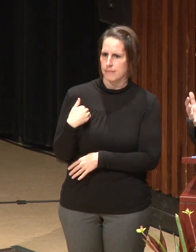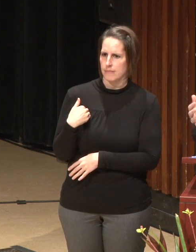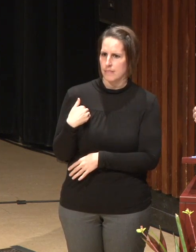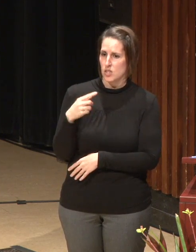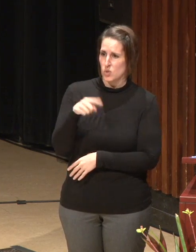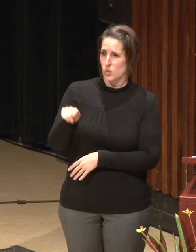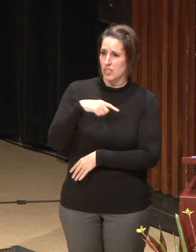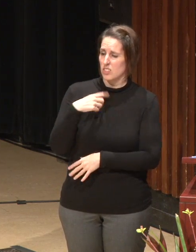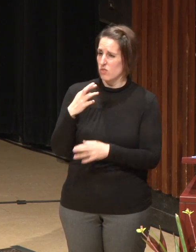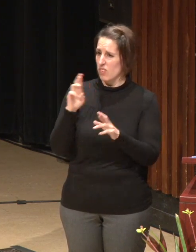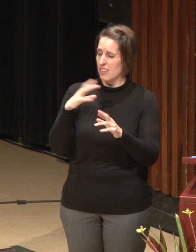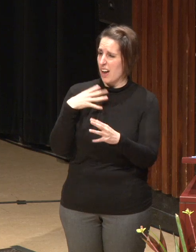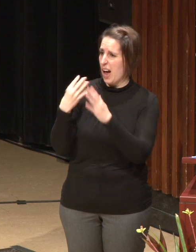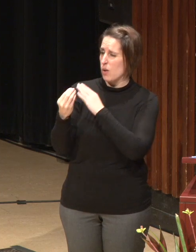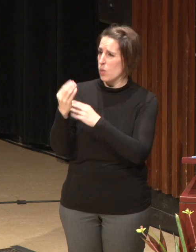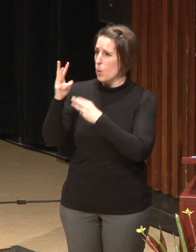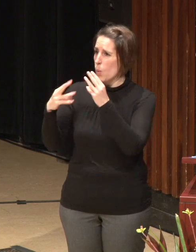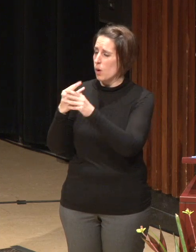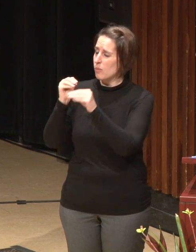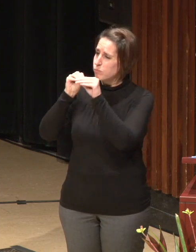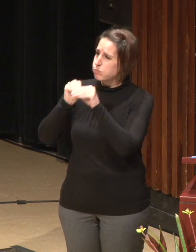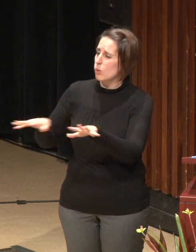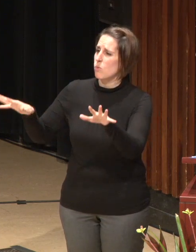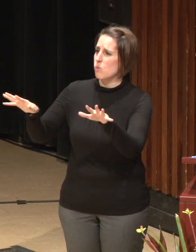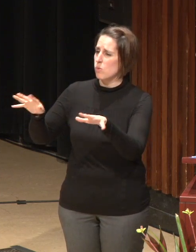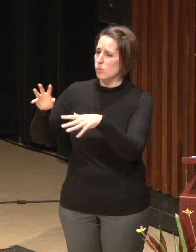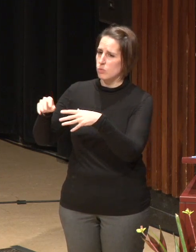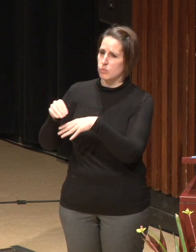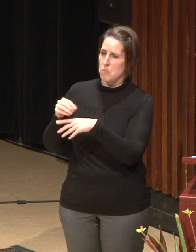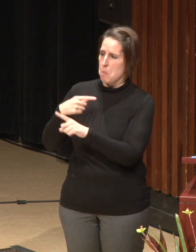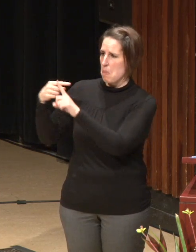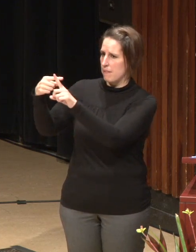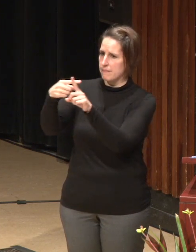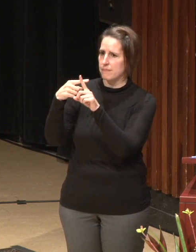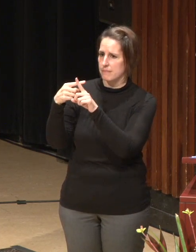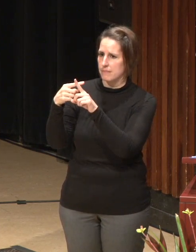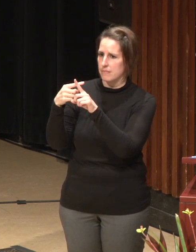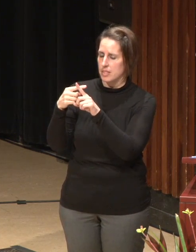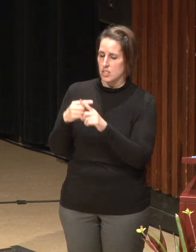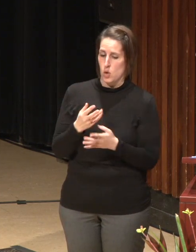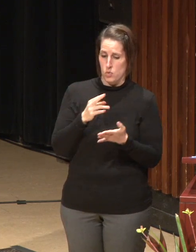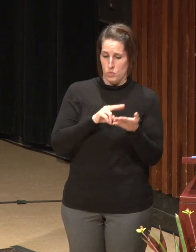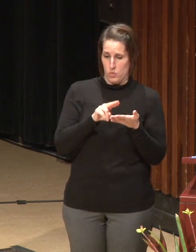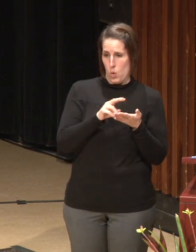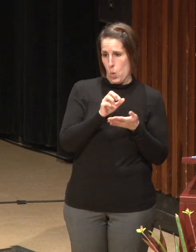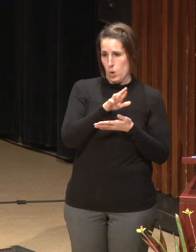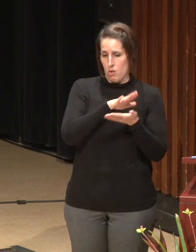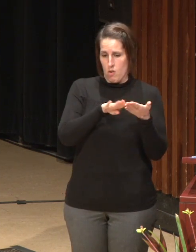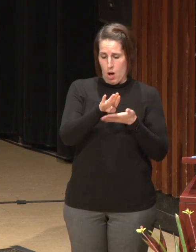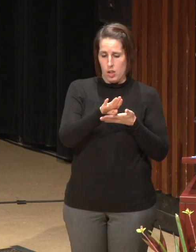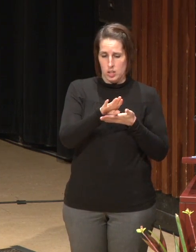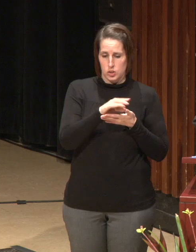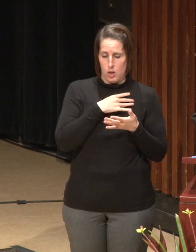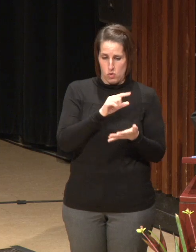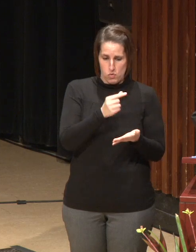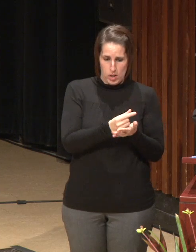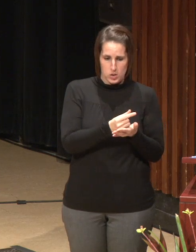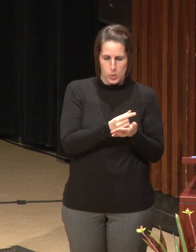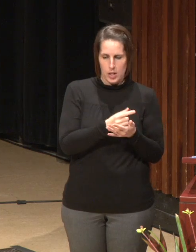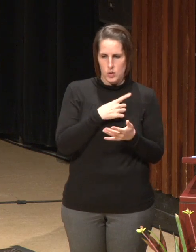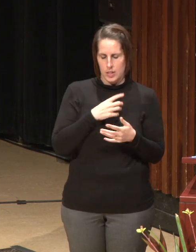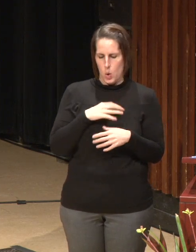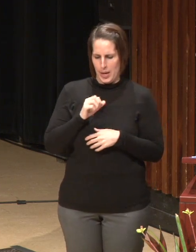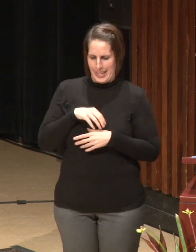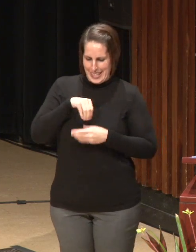world. So, coming out of post-secondary with a strong sense of purpose and ethics is job one for each and every graduate here